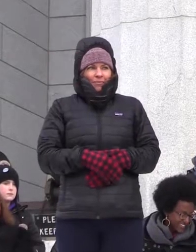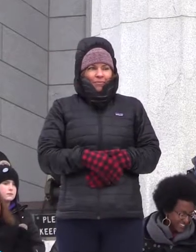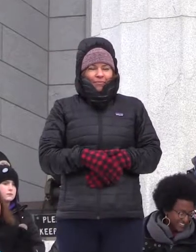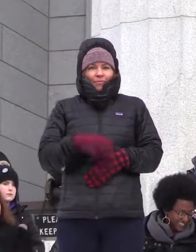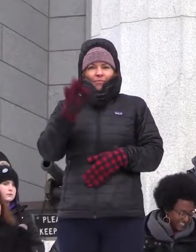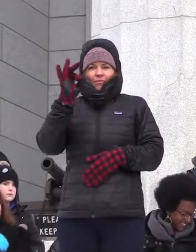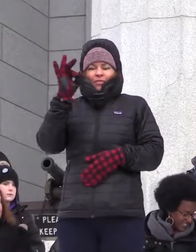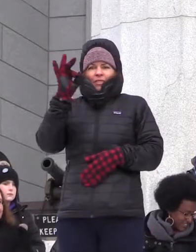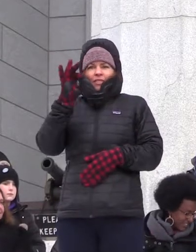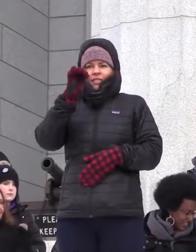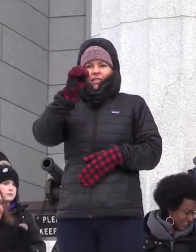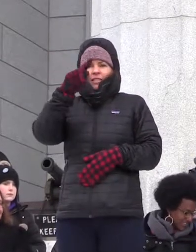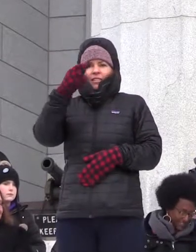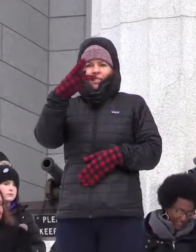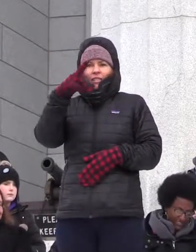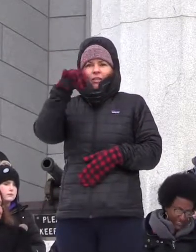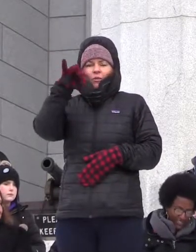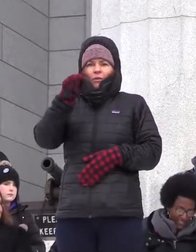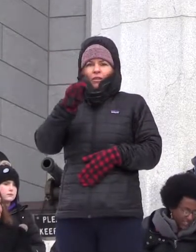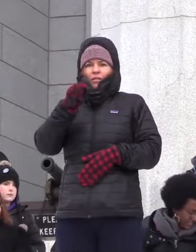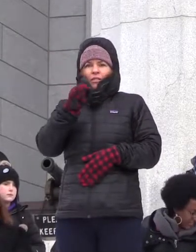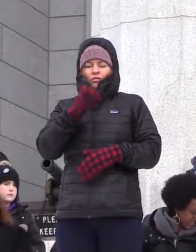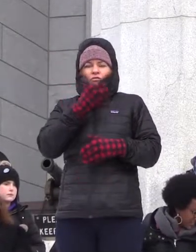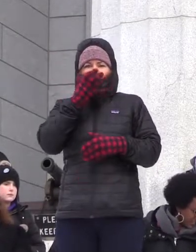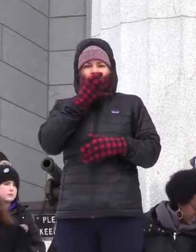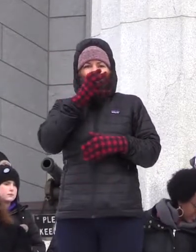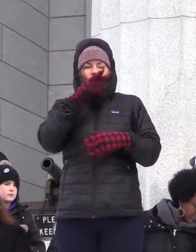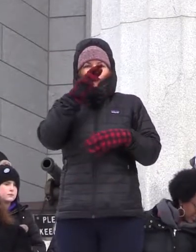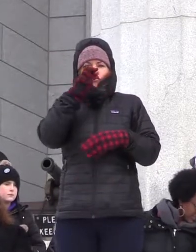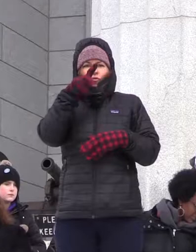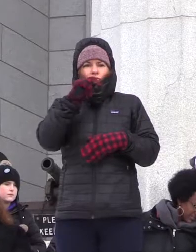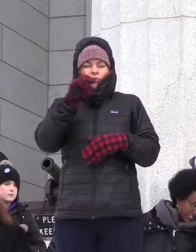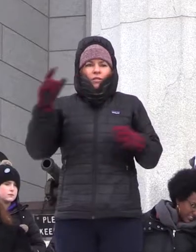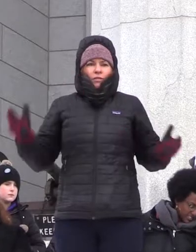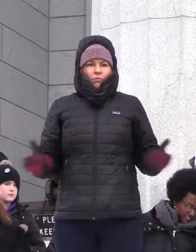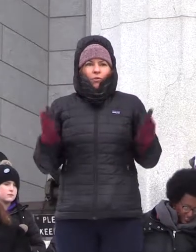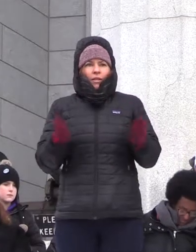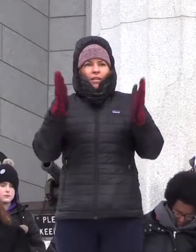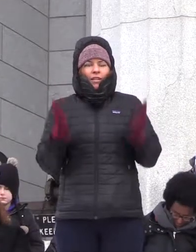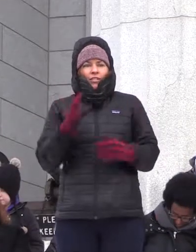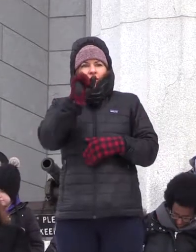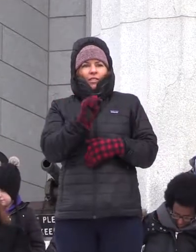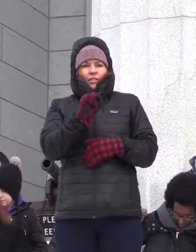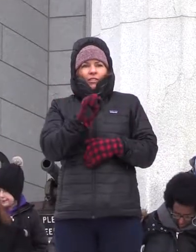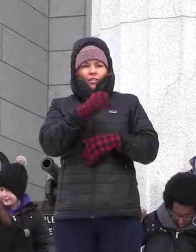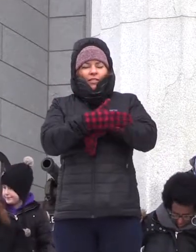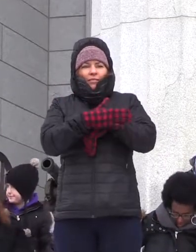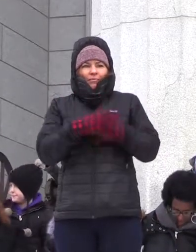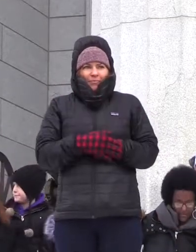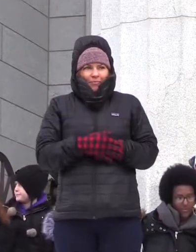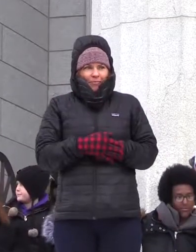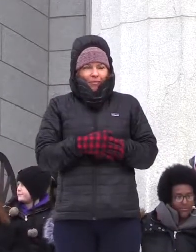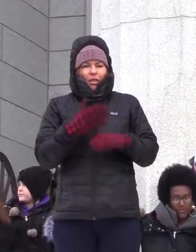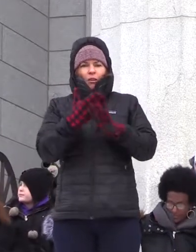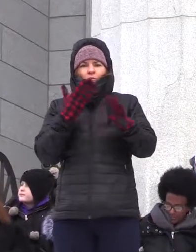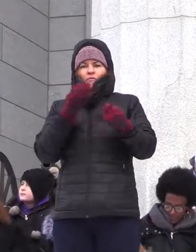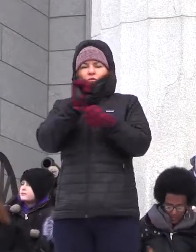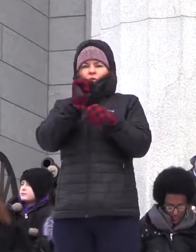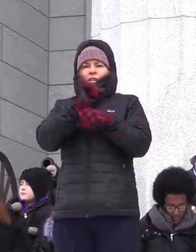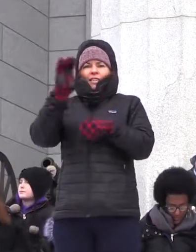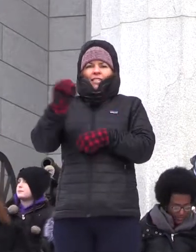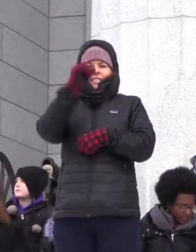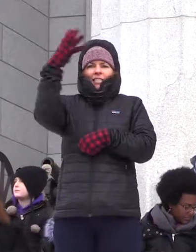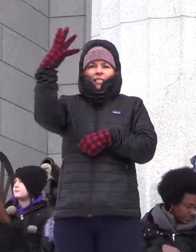Ferwani is an Ethiopian grassroots organizer for Sun Common in Windsor County. Before working at Sun Common, she was an